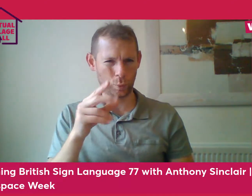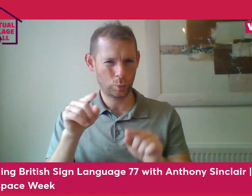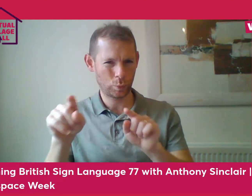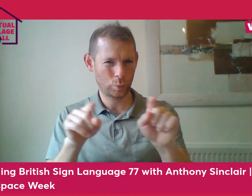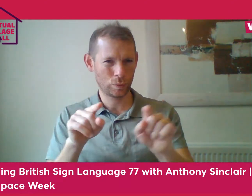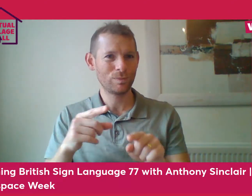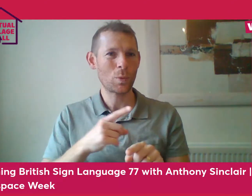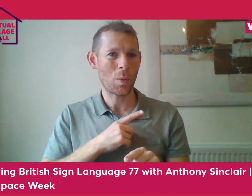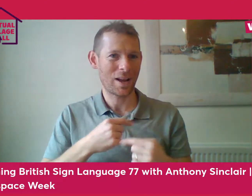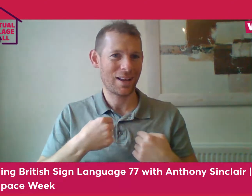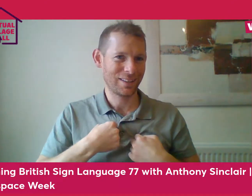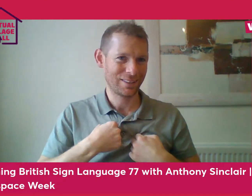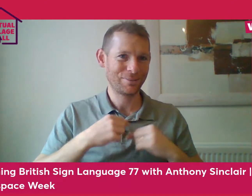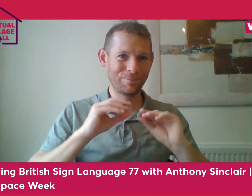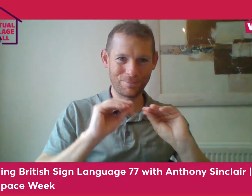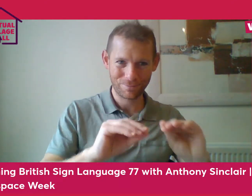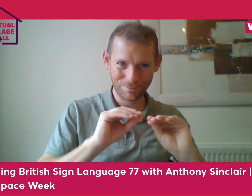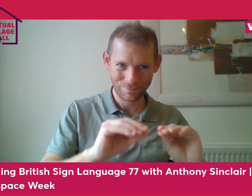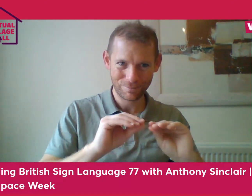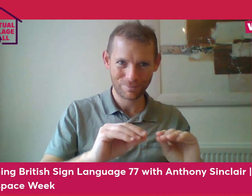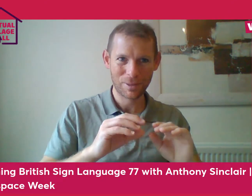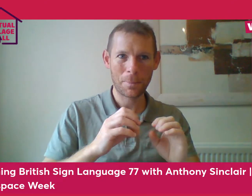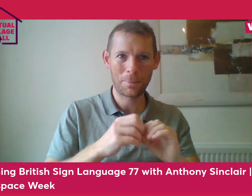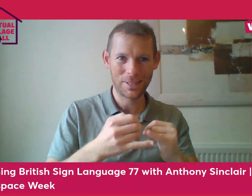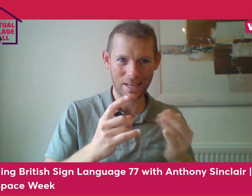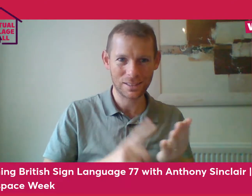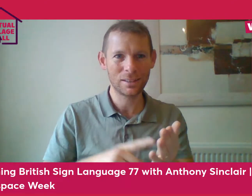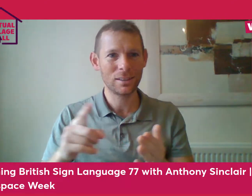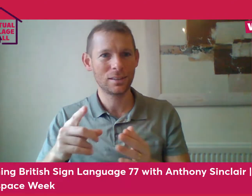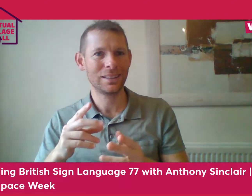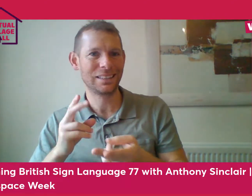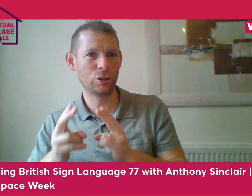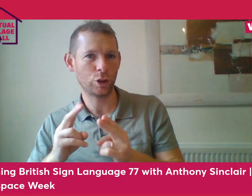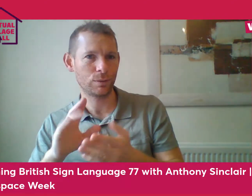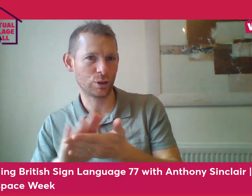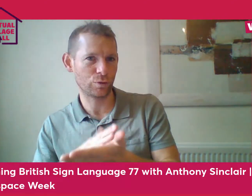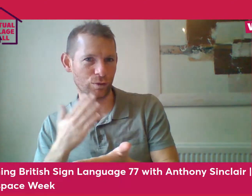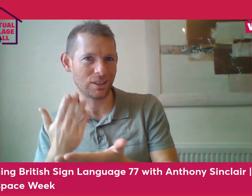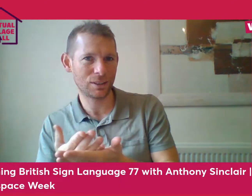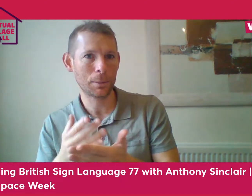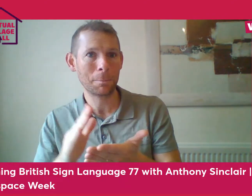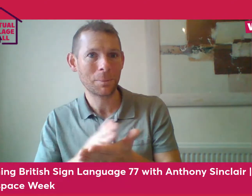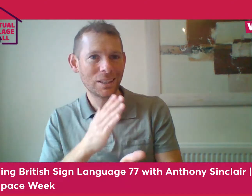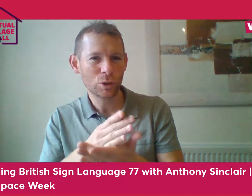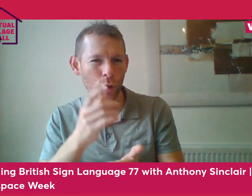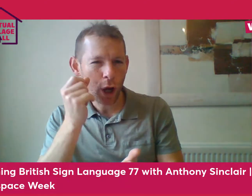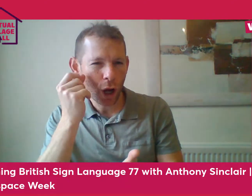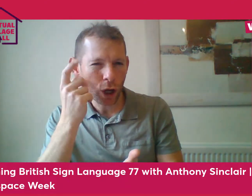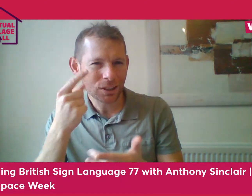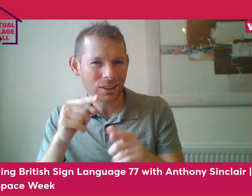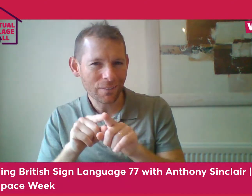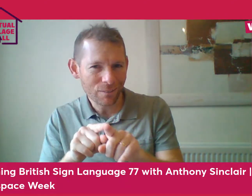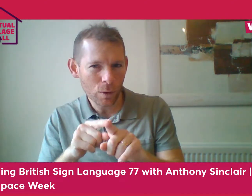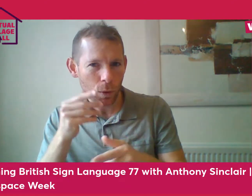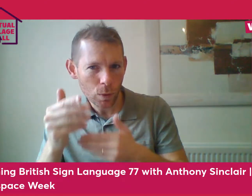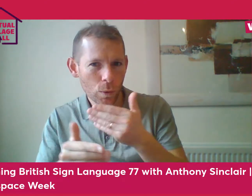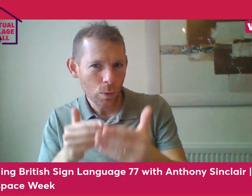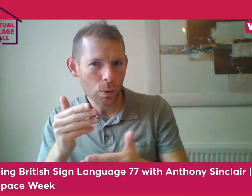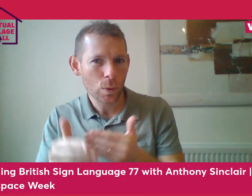session. You can see two of us on screen. I'm obviously the teacher, I'm teaching the session, and the interpreter, as I say, is translating, making sure it's accessible